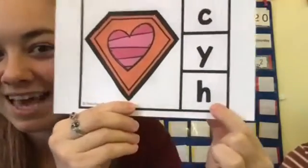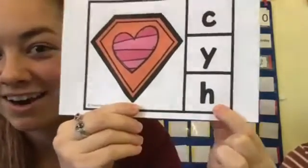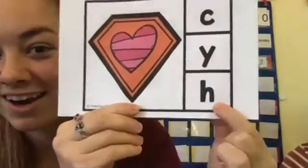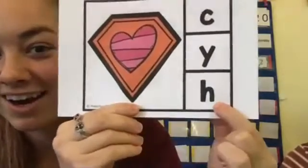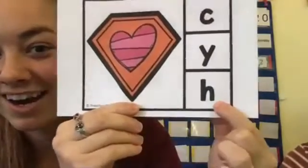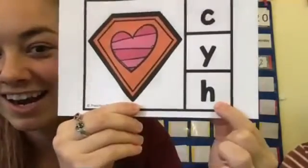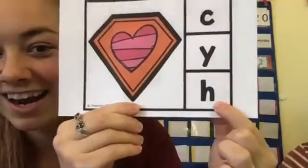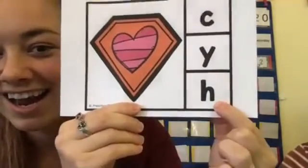letter